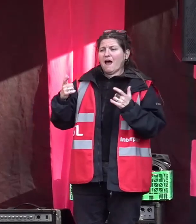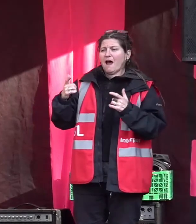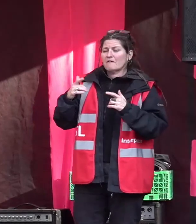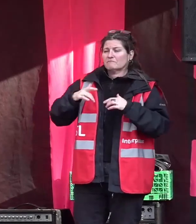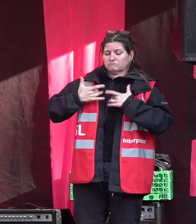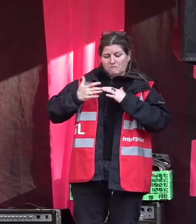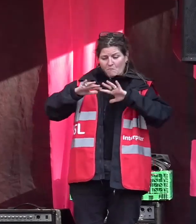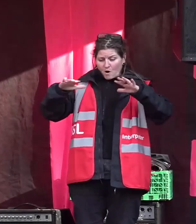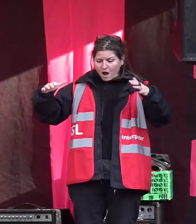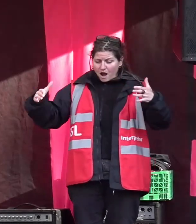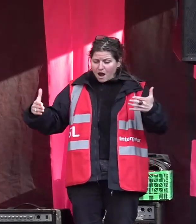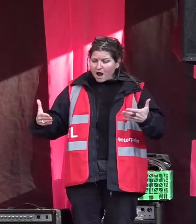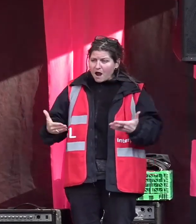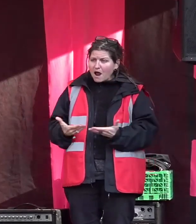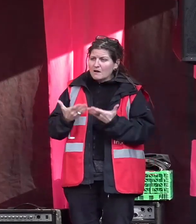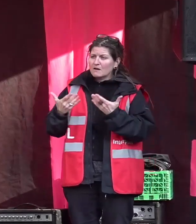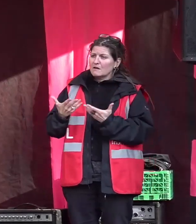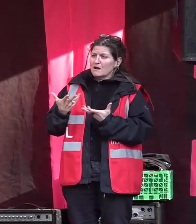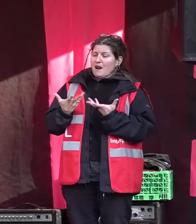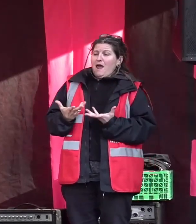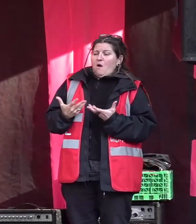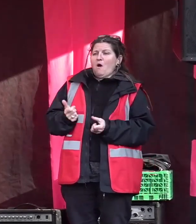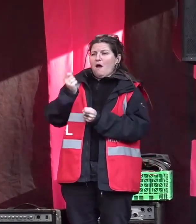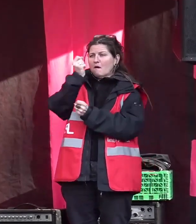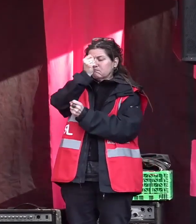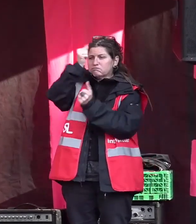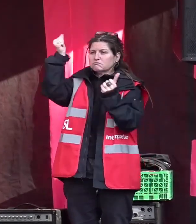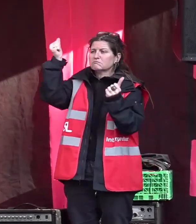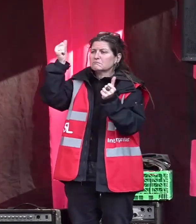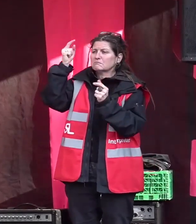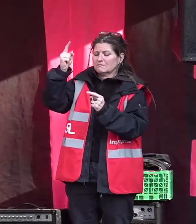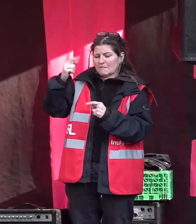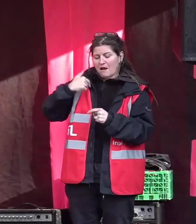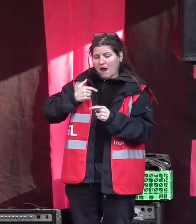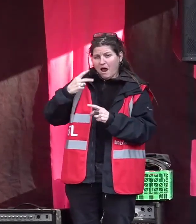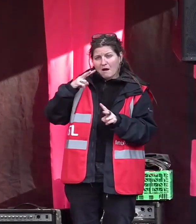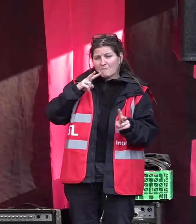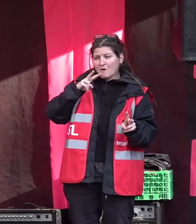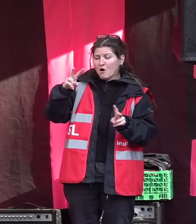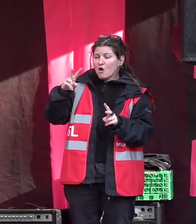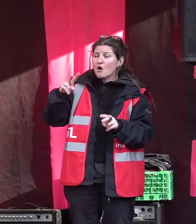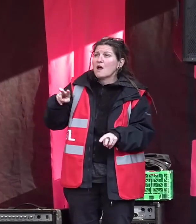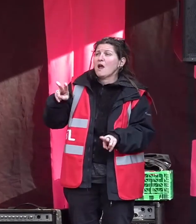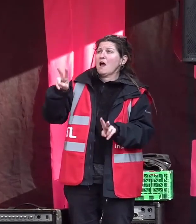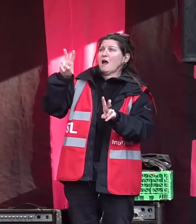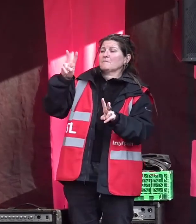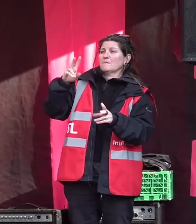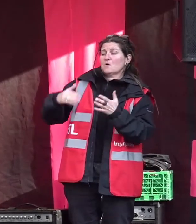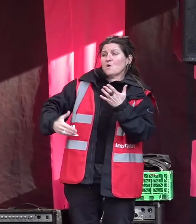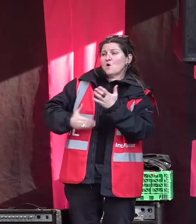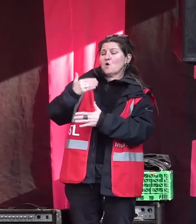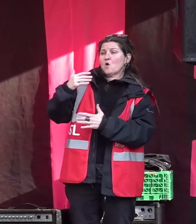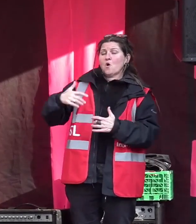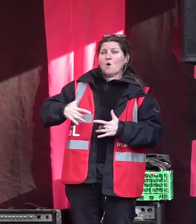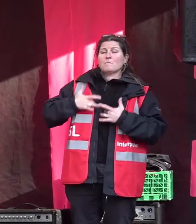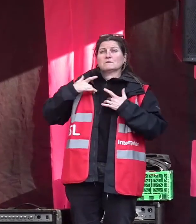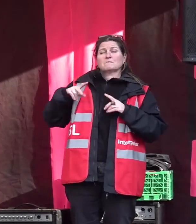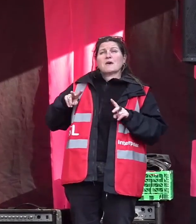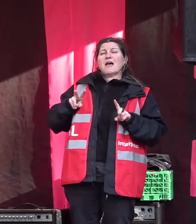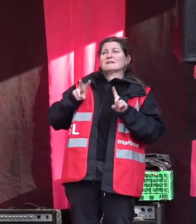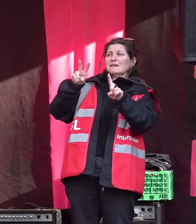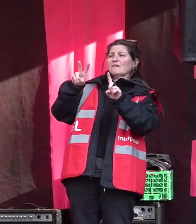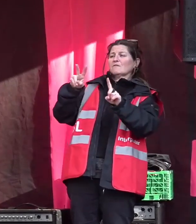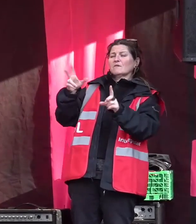deserts grow. And now I know, and I am looking out with a new